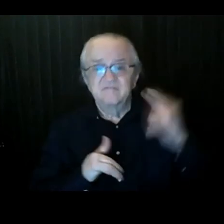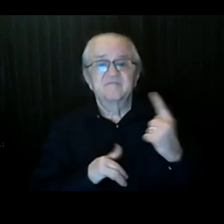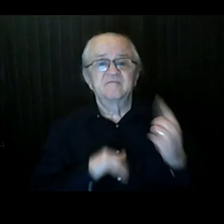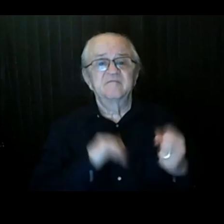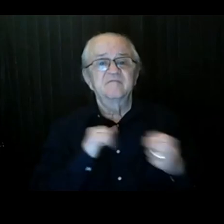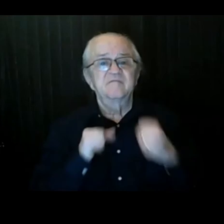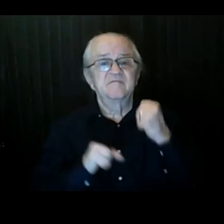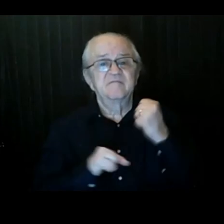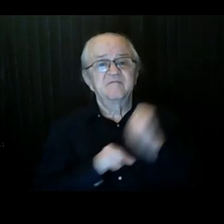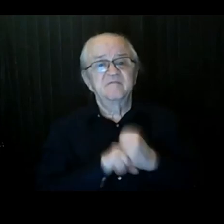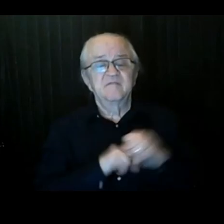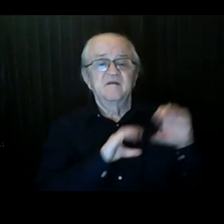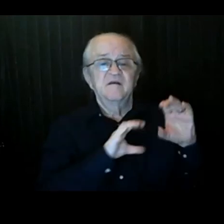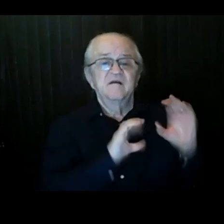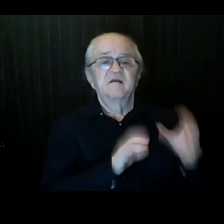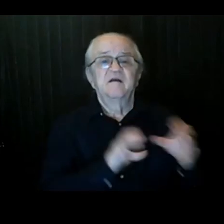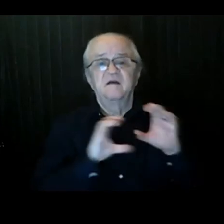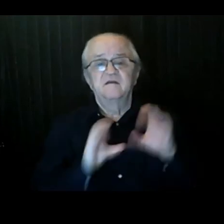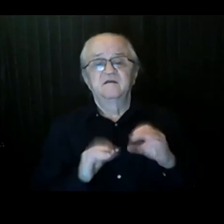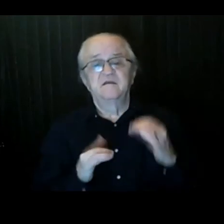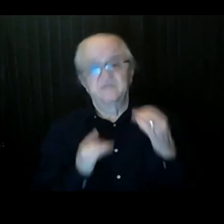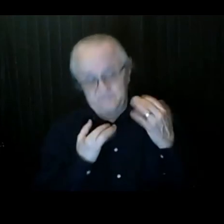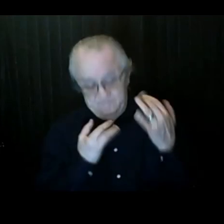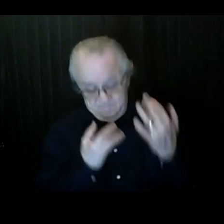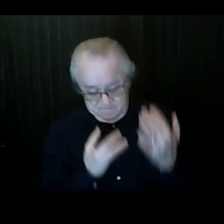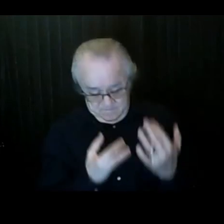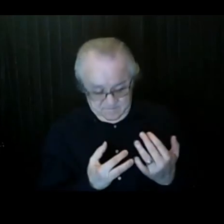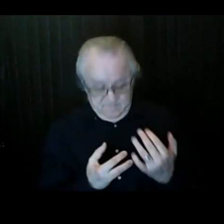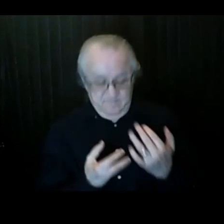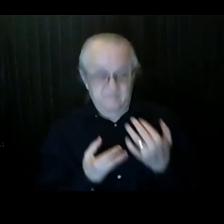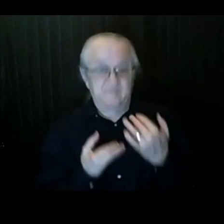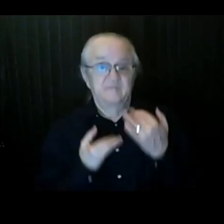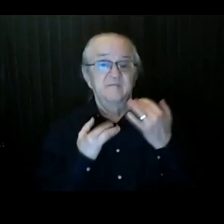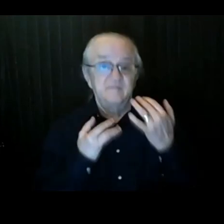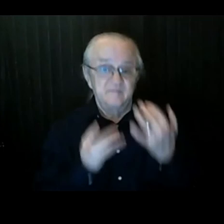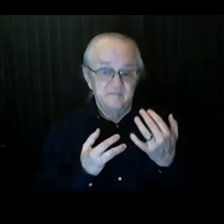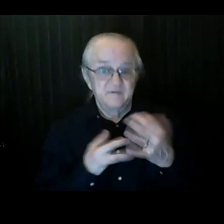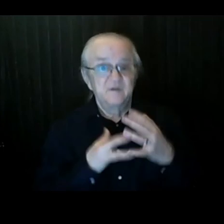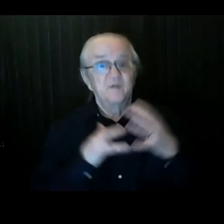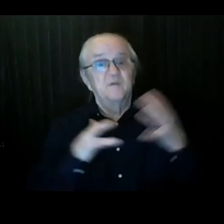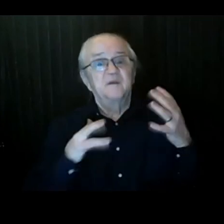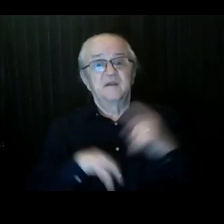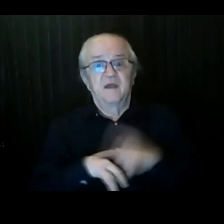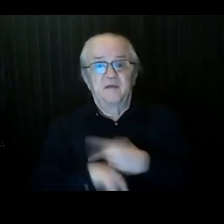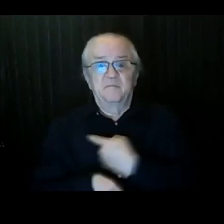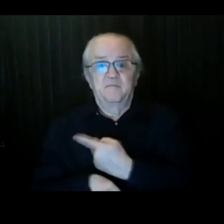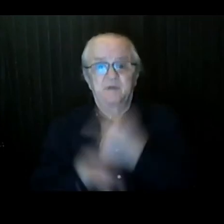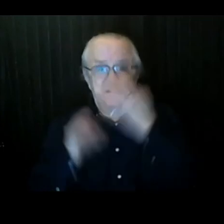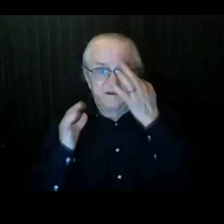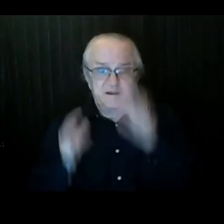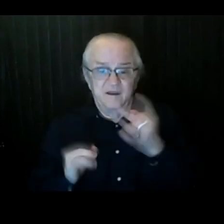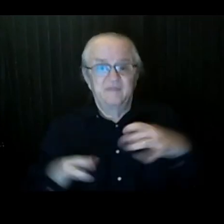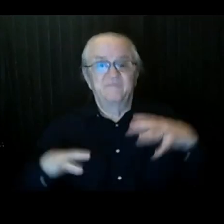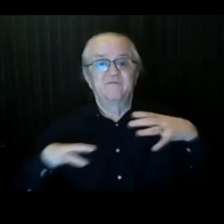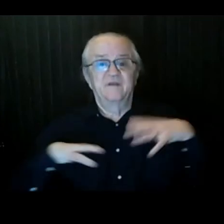over a year of classes and waiting. So much time that Vicky and I finally decided we needed a vacation. And so we planned the